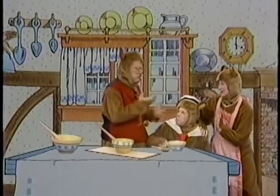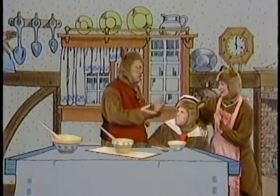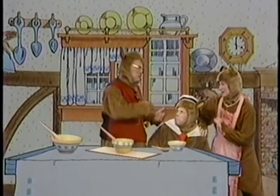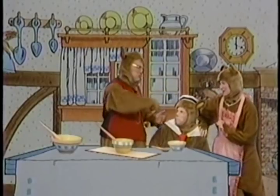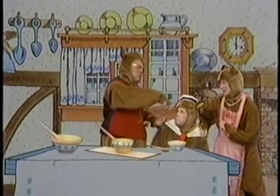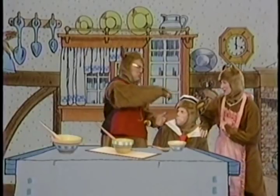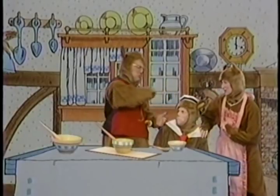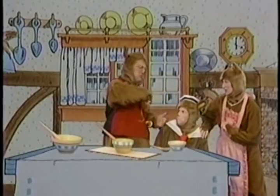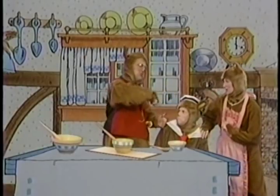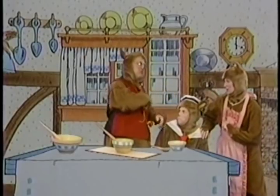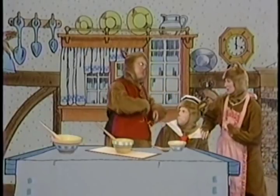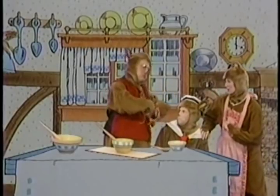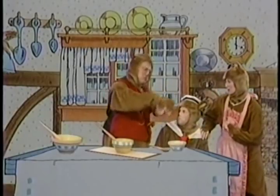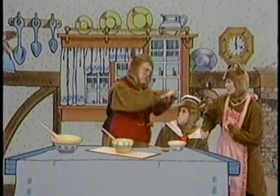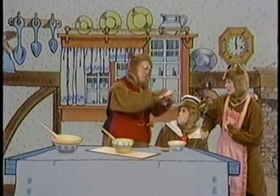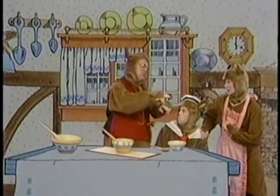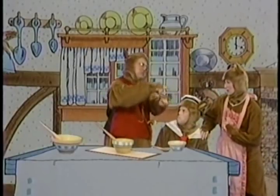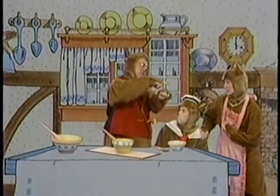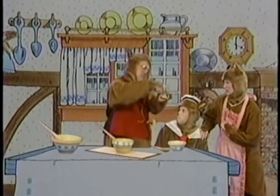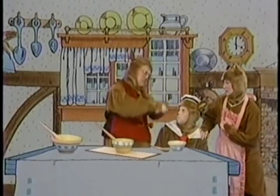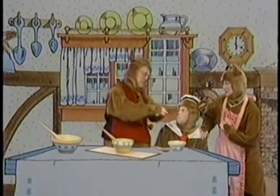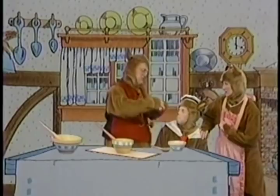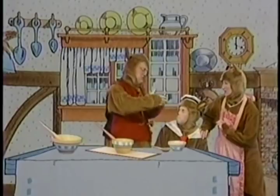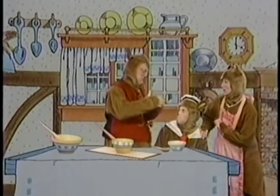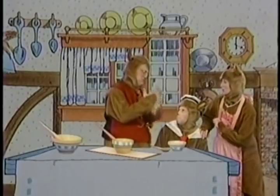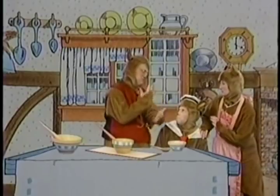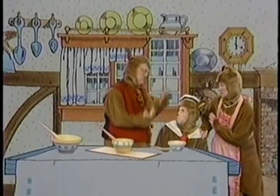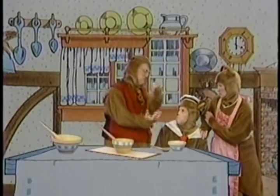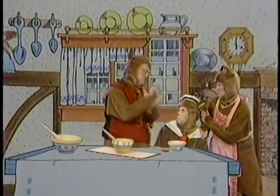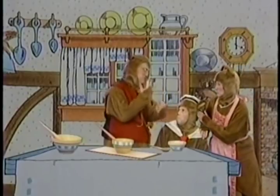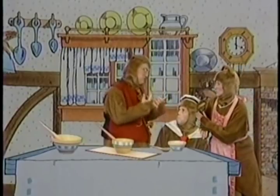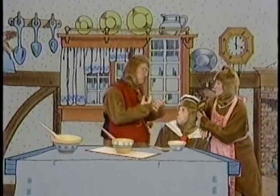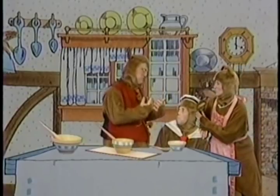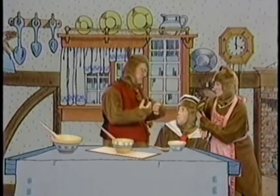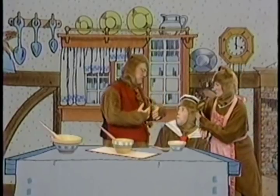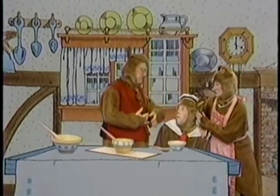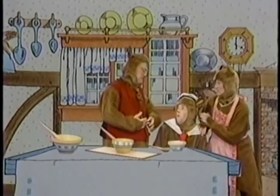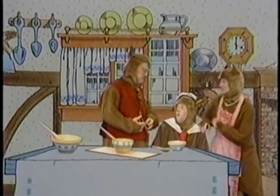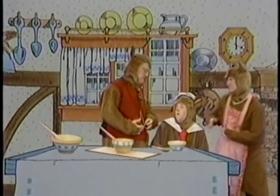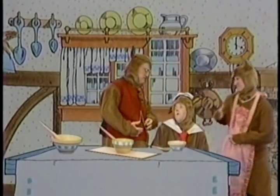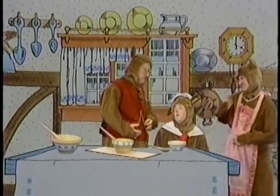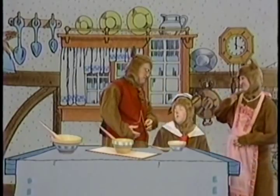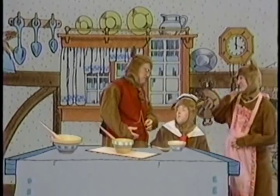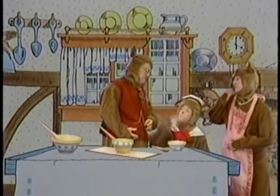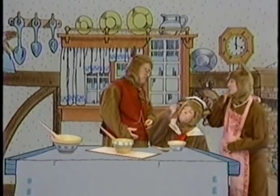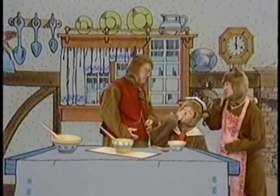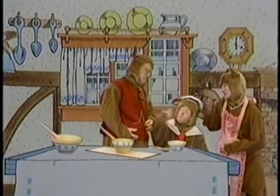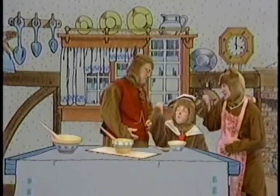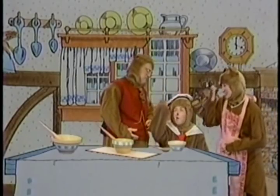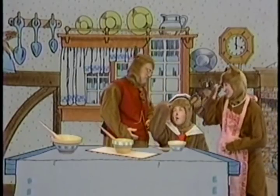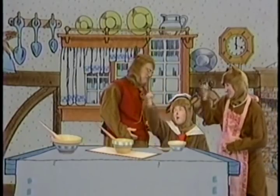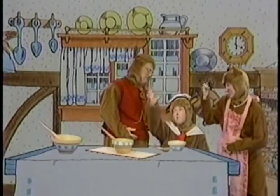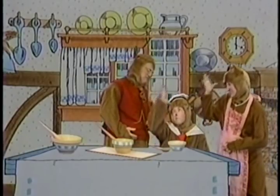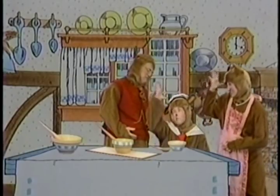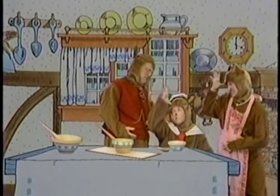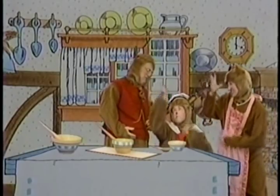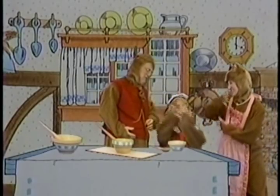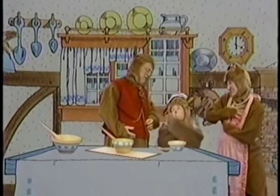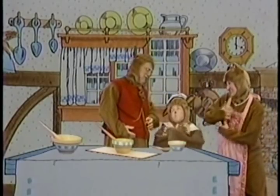Maybe we should all go sit by the fire, said Papa Bear. Good idea, Papa